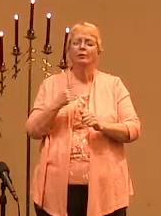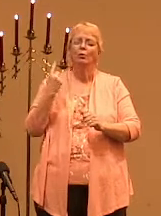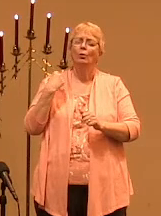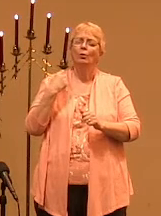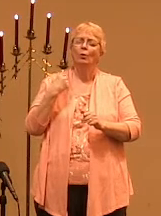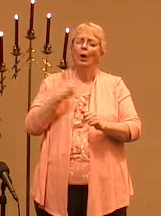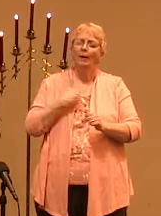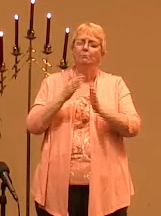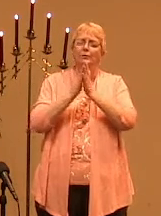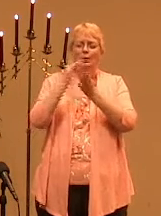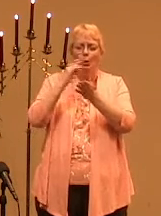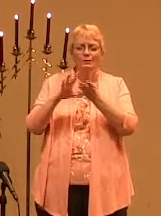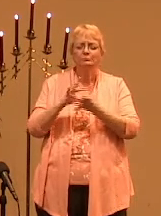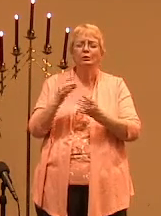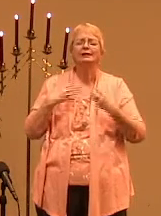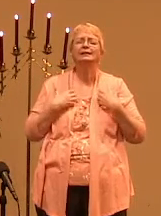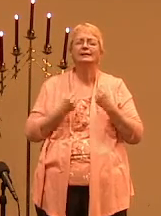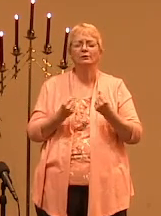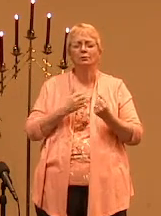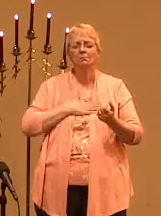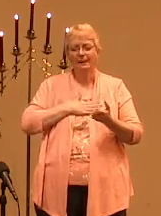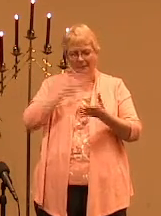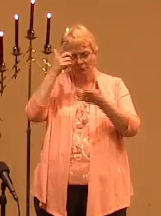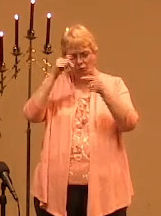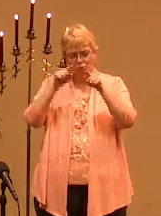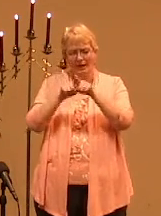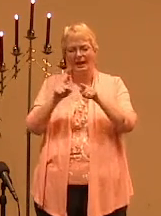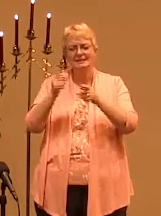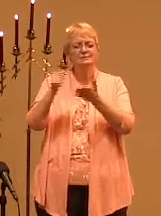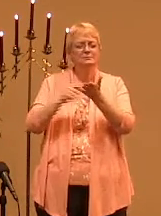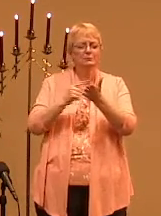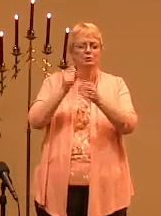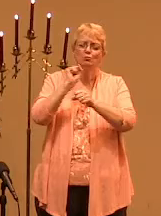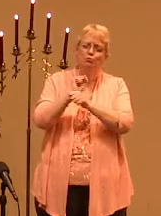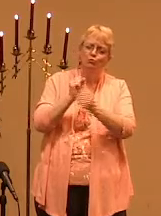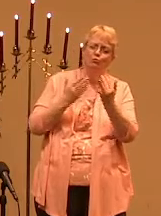would actually heal him. We know sometimes you work through